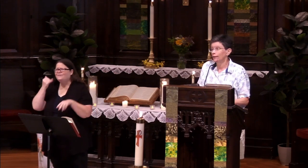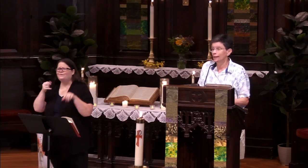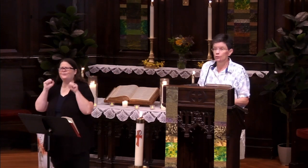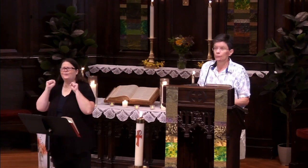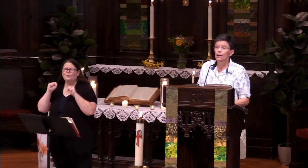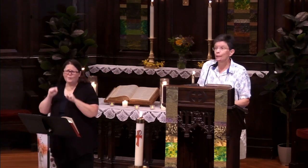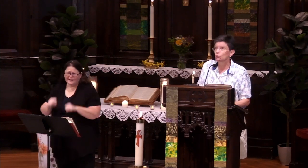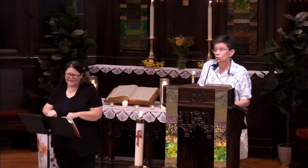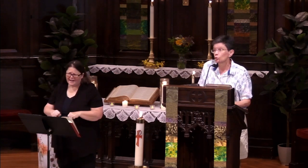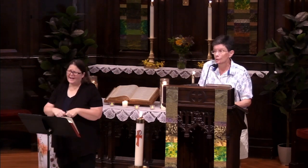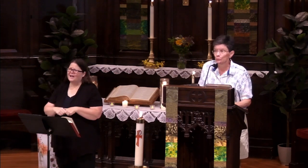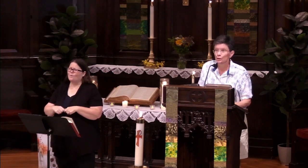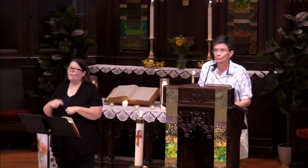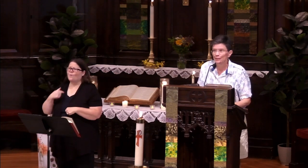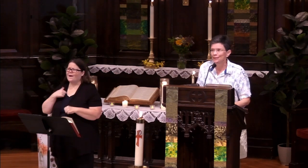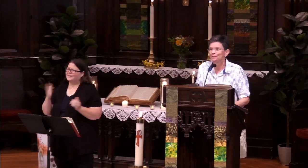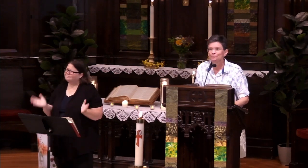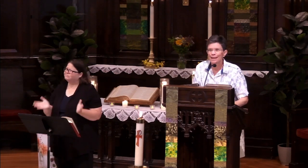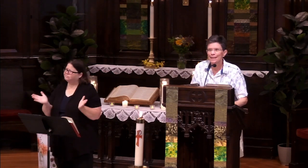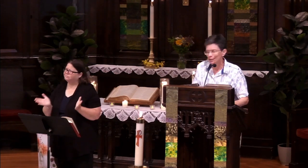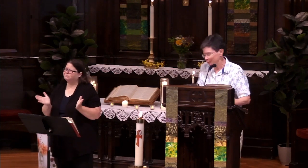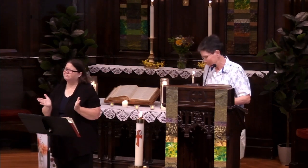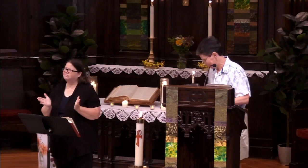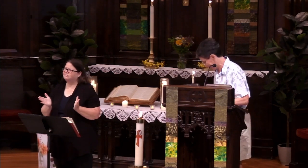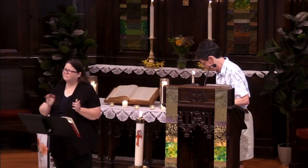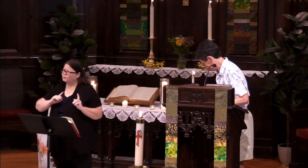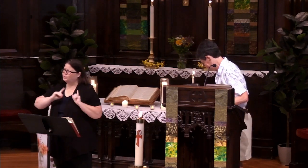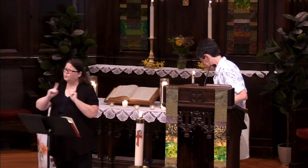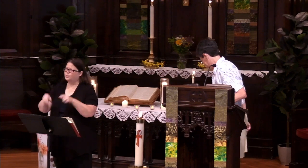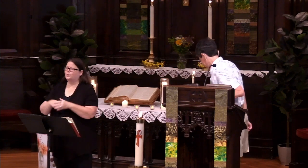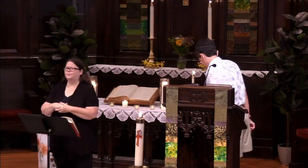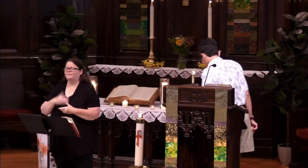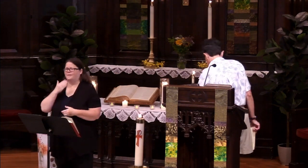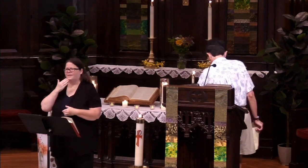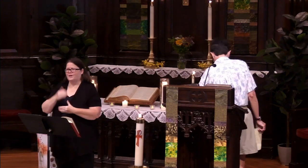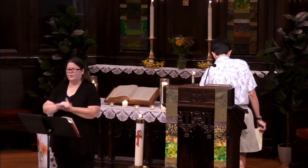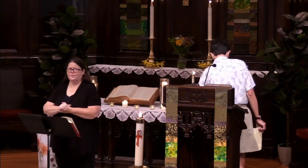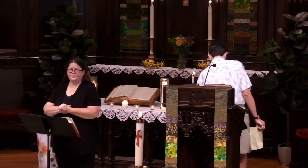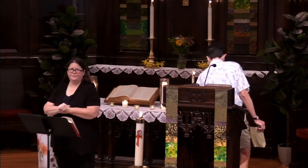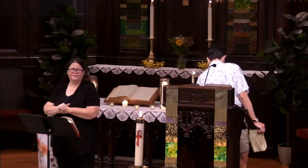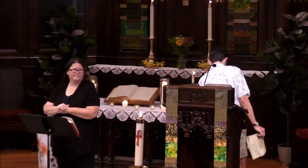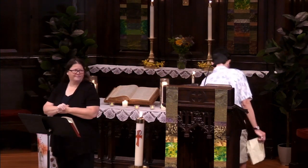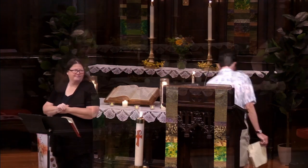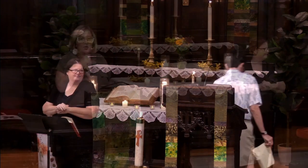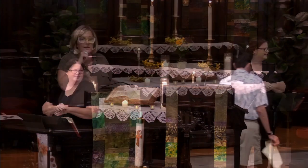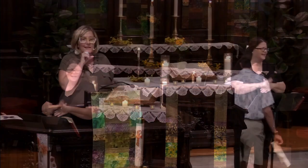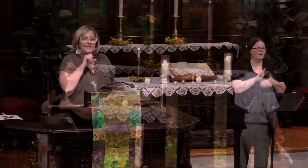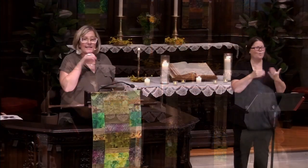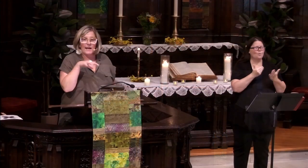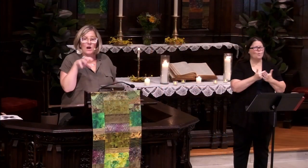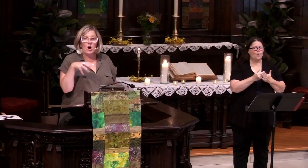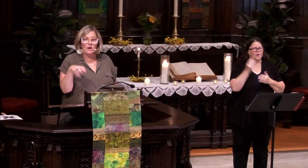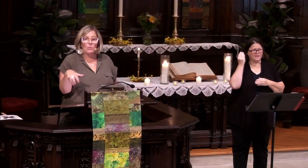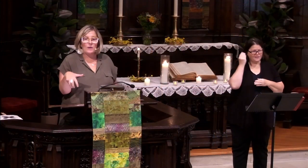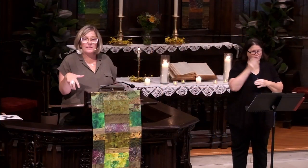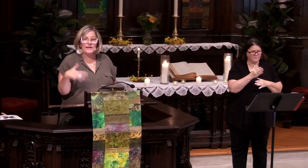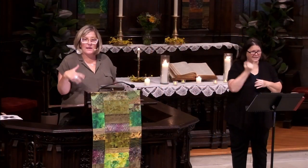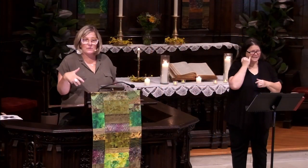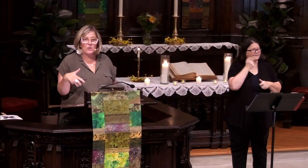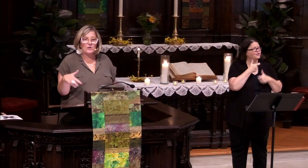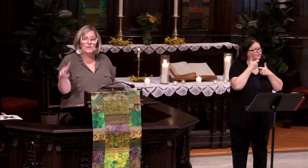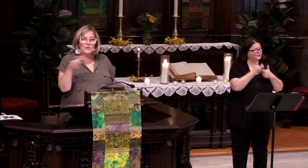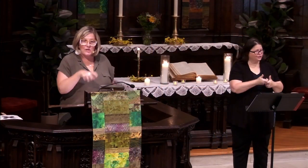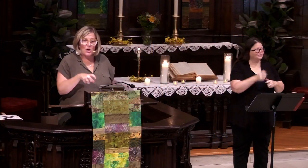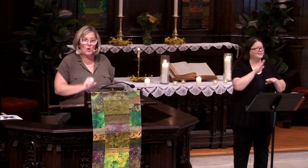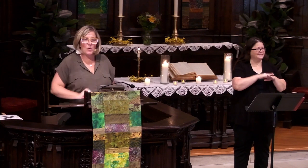take advantage of it, I would strongly recommend it. Thank you. Thank you, Carol. And all of that information is, again, on our website